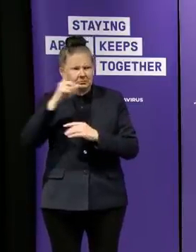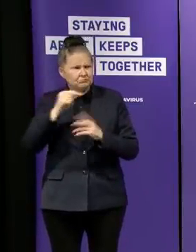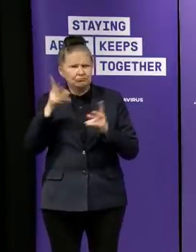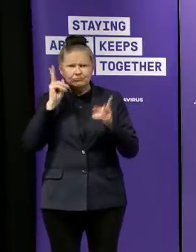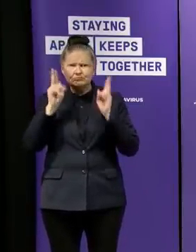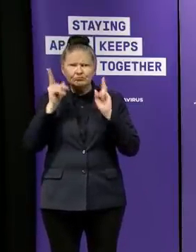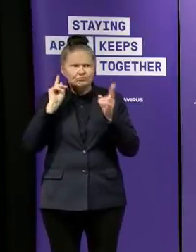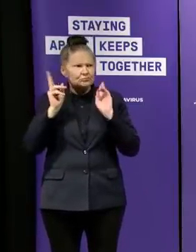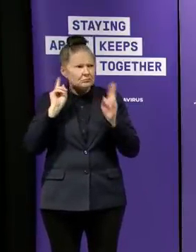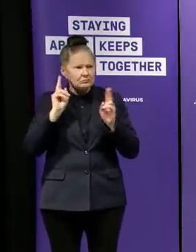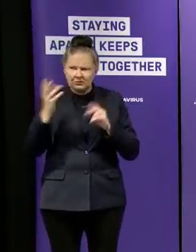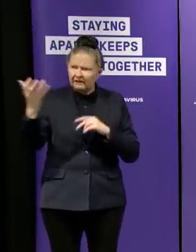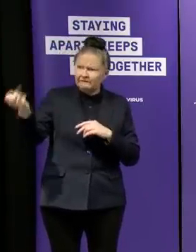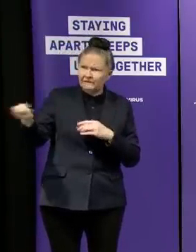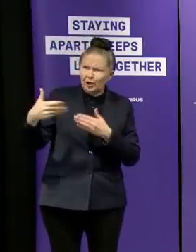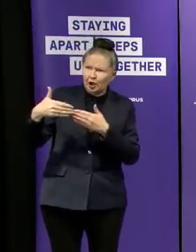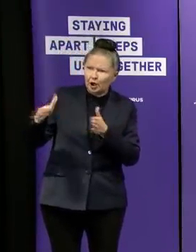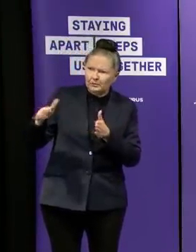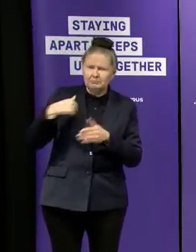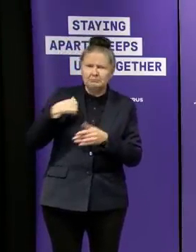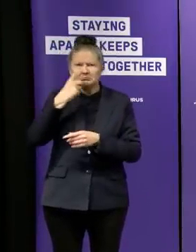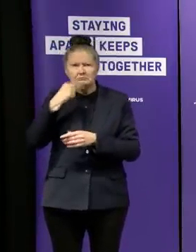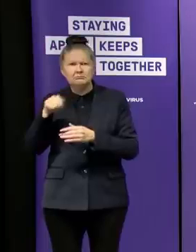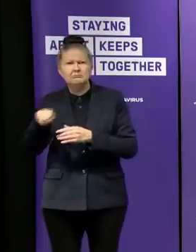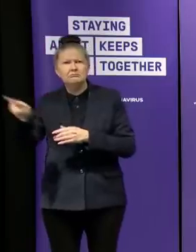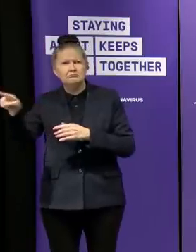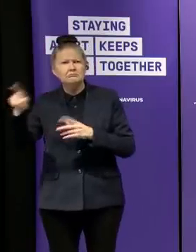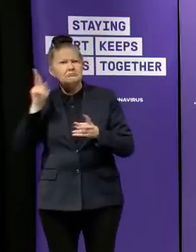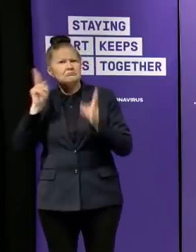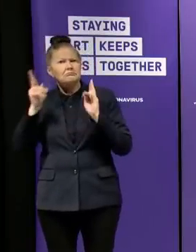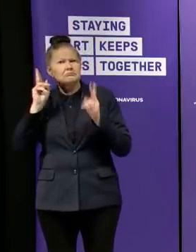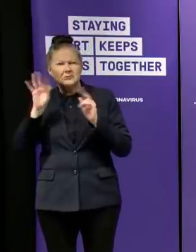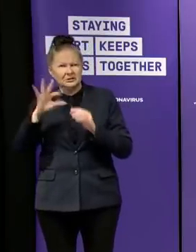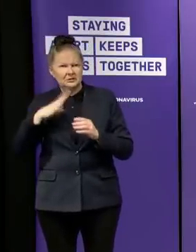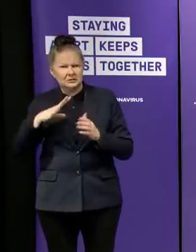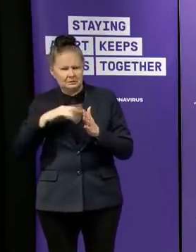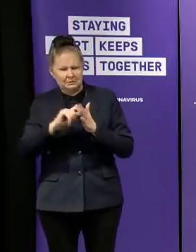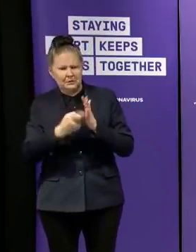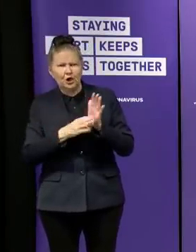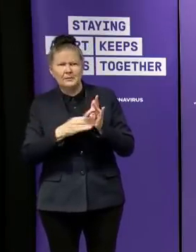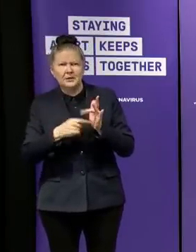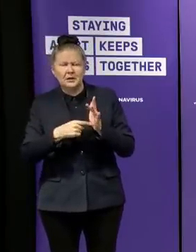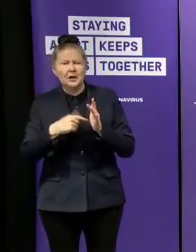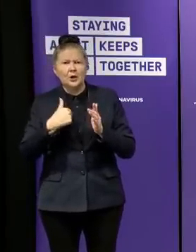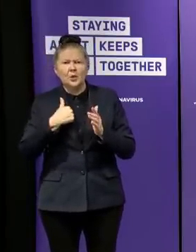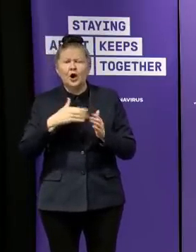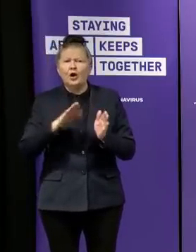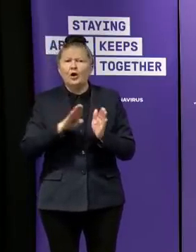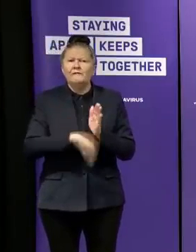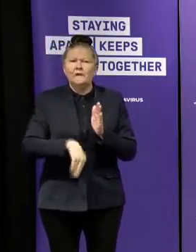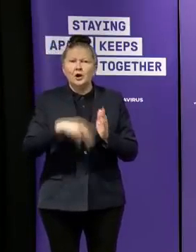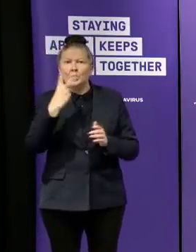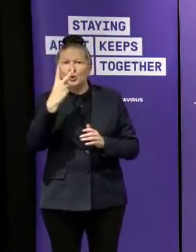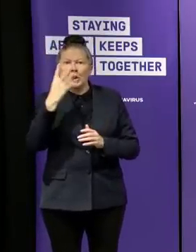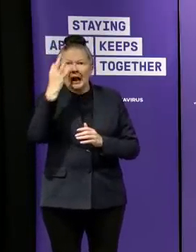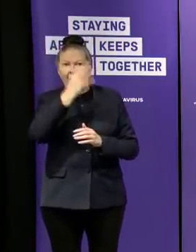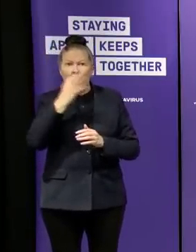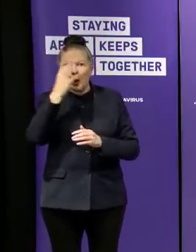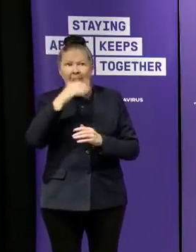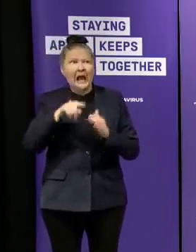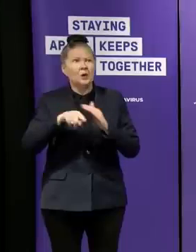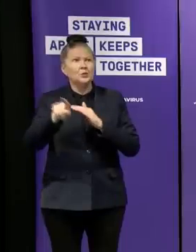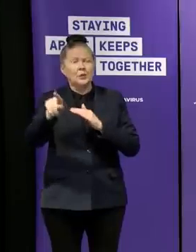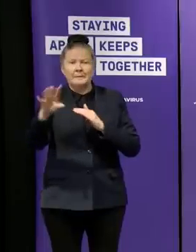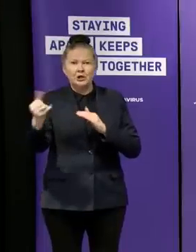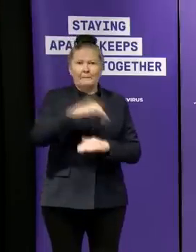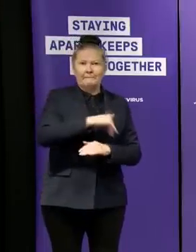service. The service is available, so you can go and do that. Because we've taken time limits off, and there's 25, you'd have to get the